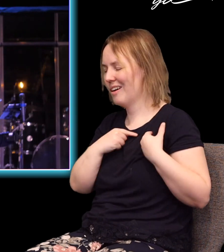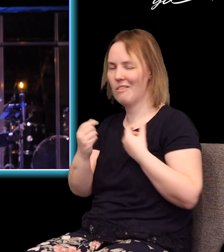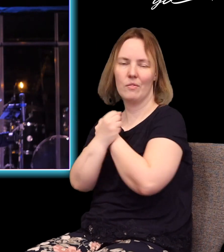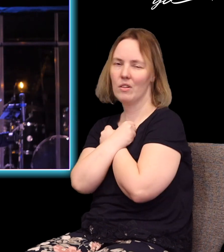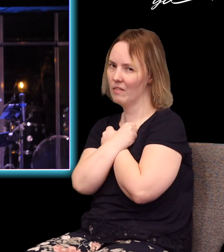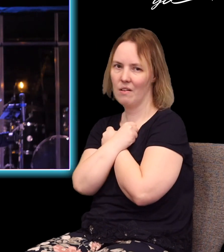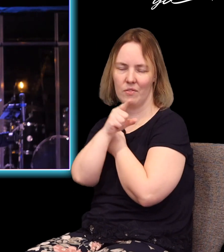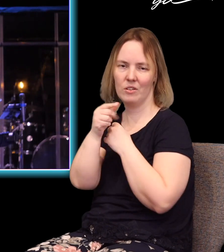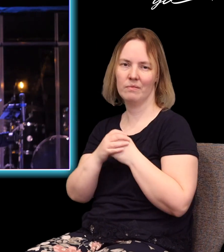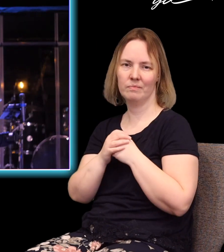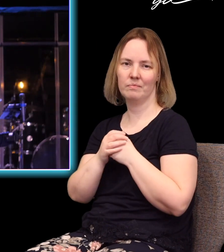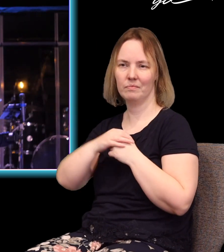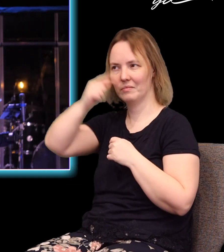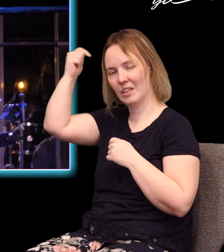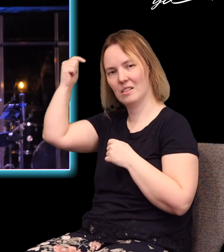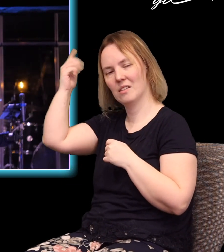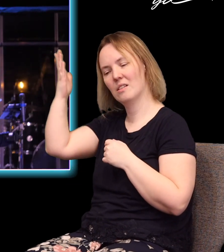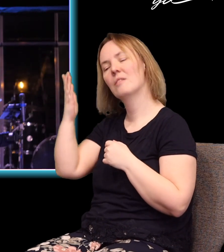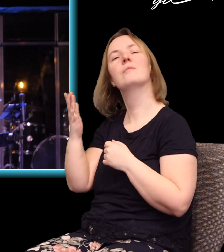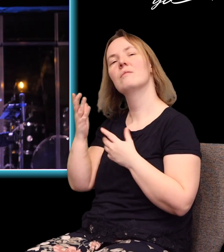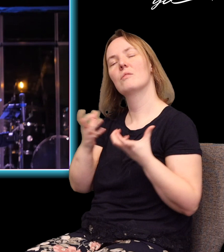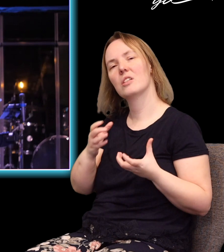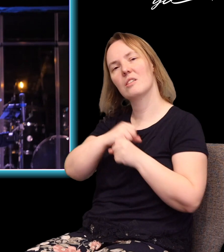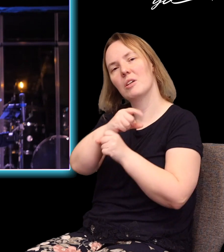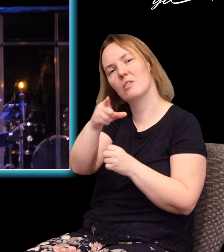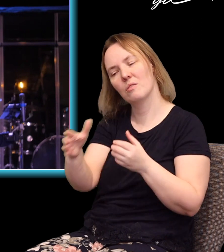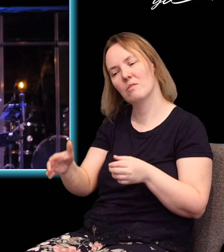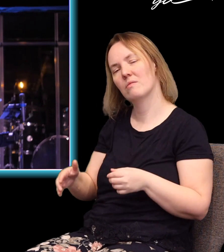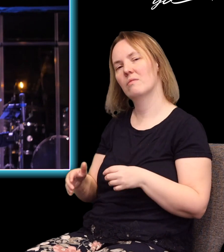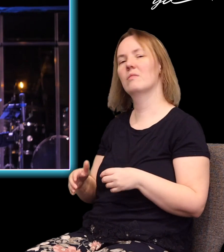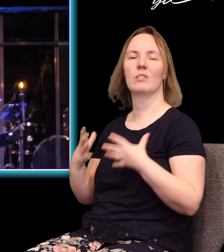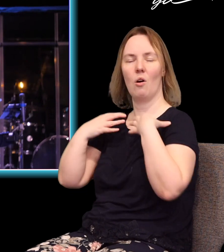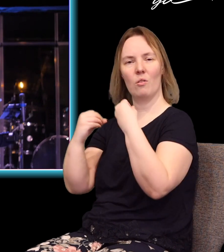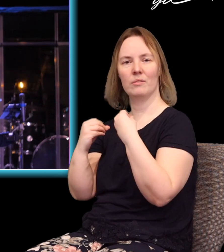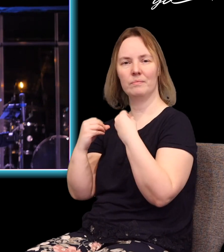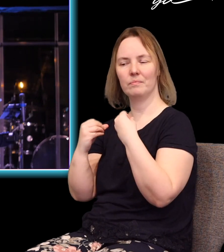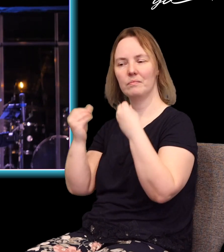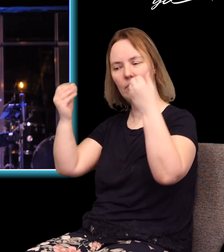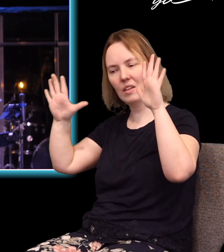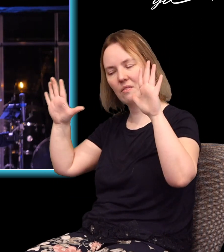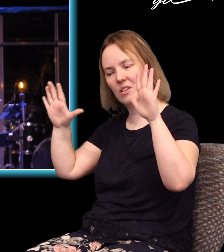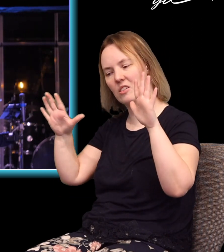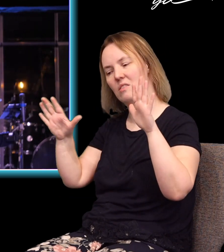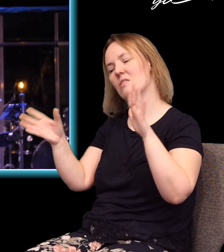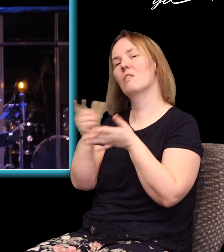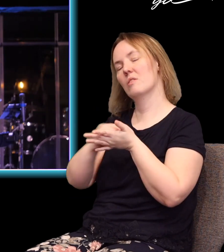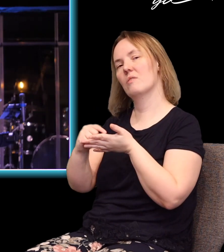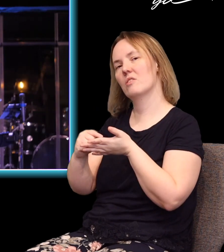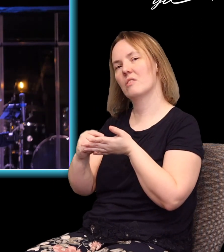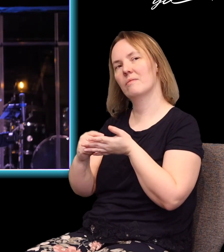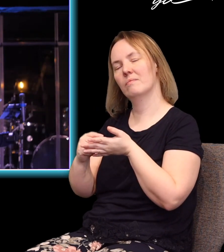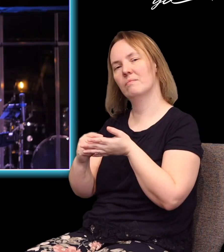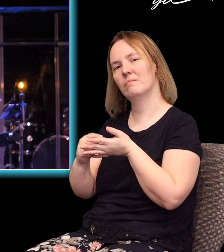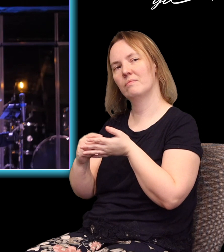heart full of love for you because he wants to make you whole. Let me close with that scripture, Ephesians 1 and 4. Can